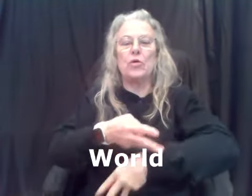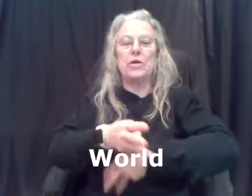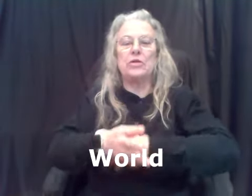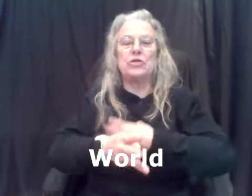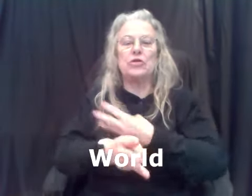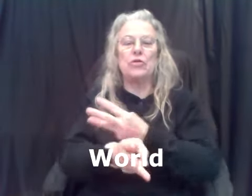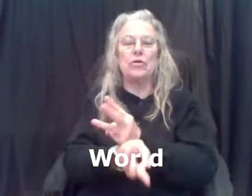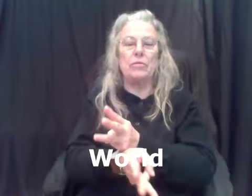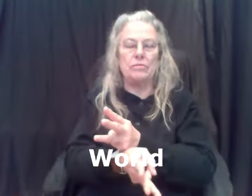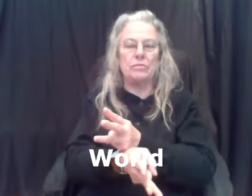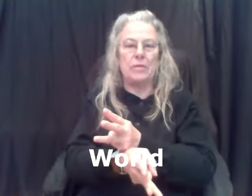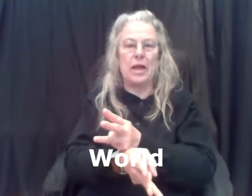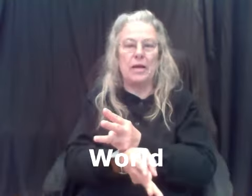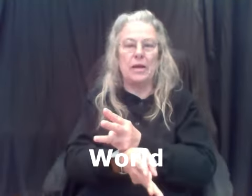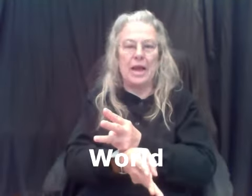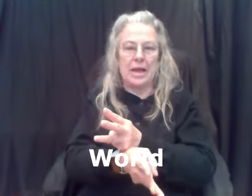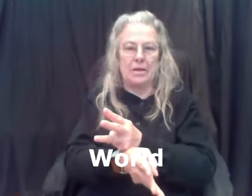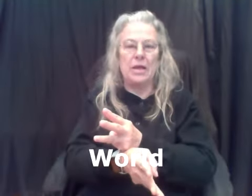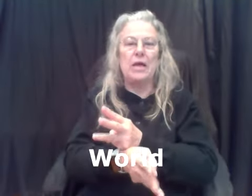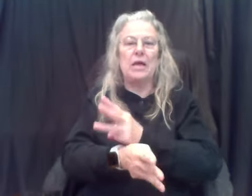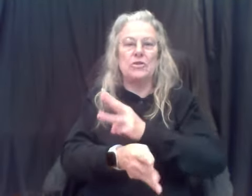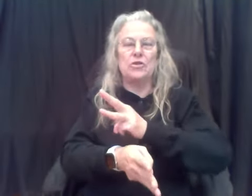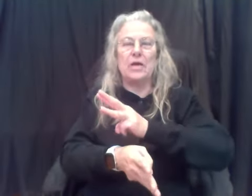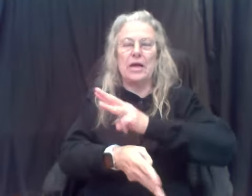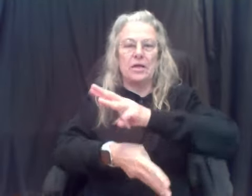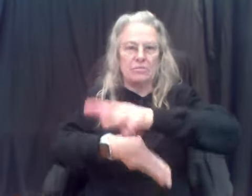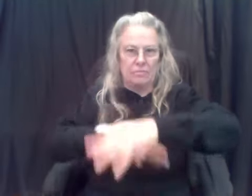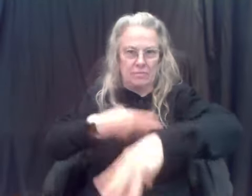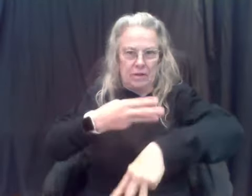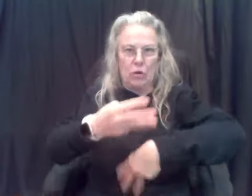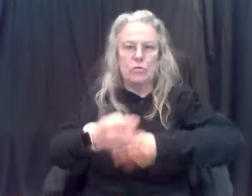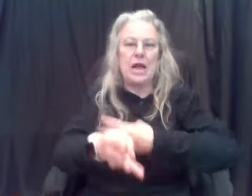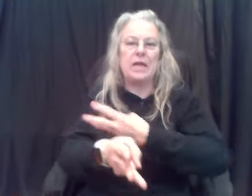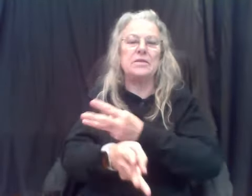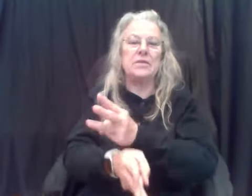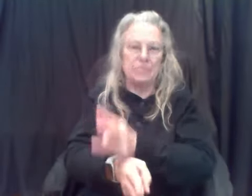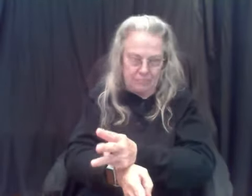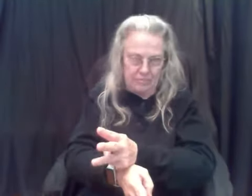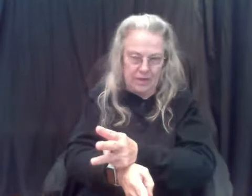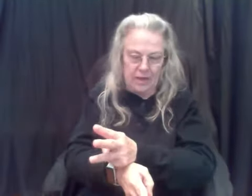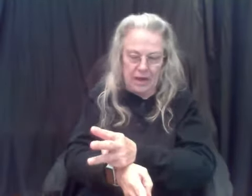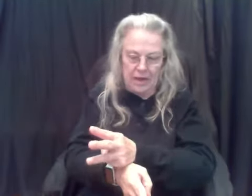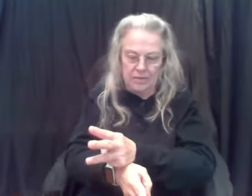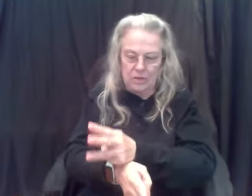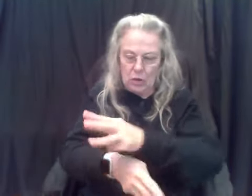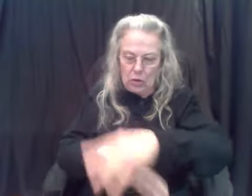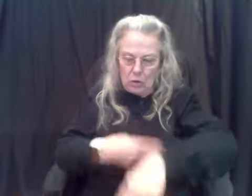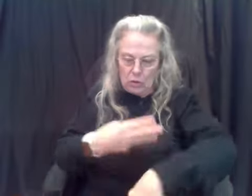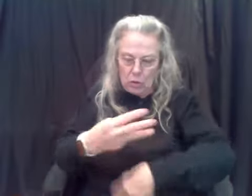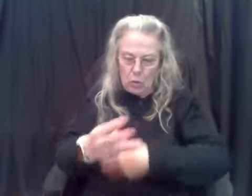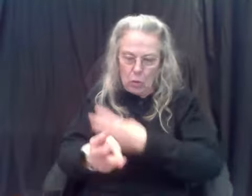to circle and land it's just like it it rotates and lands world